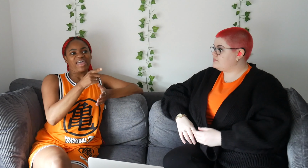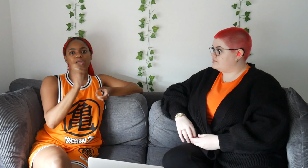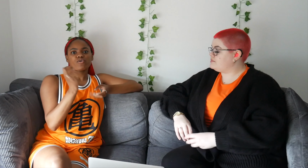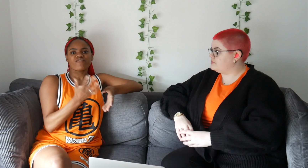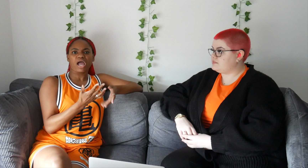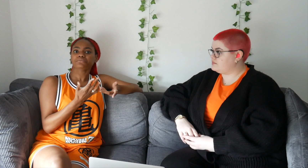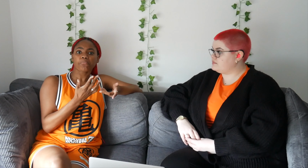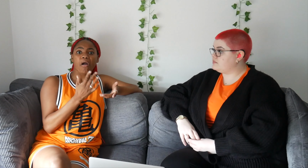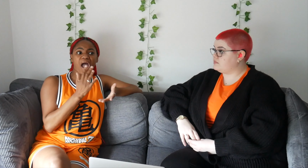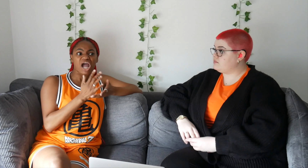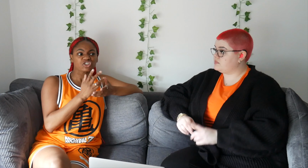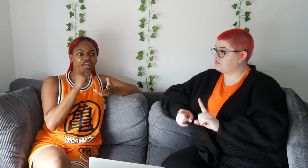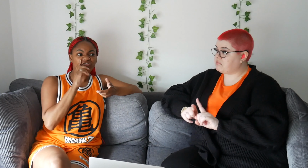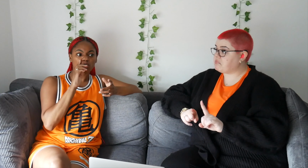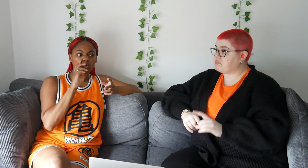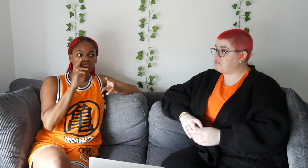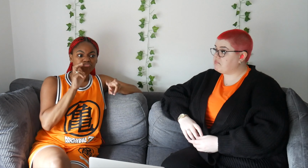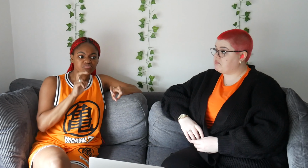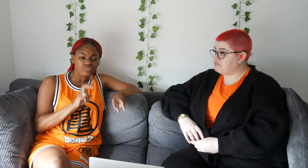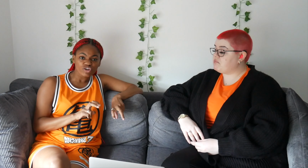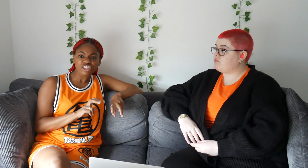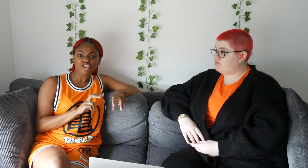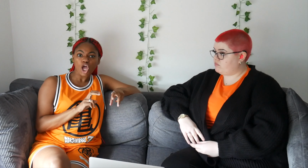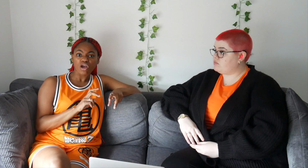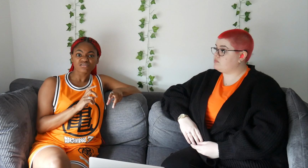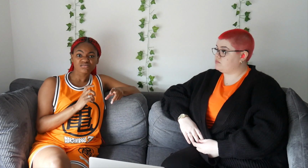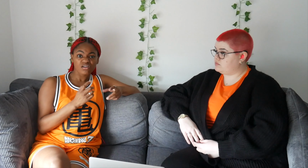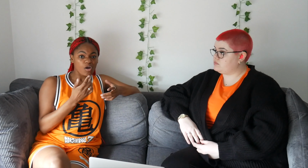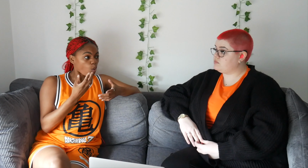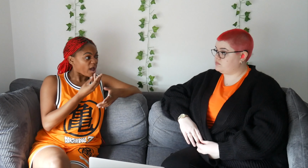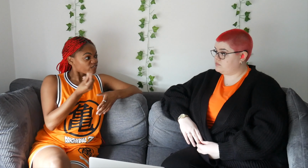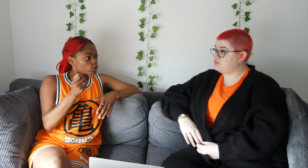these things. But actually, if you look into it, there's quite